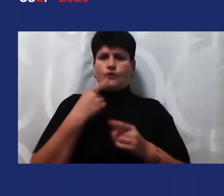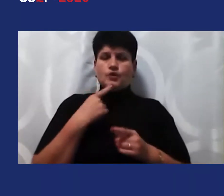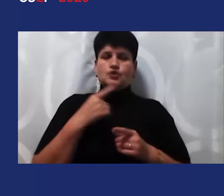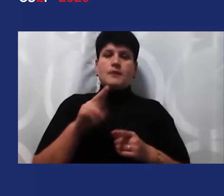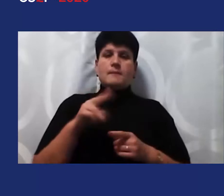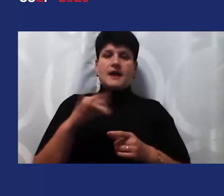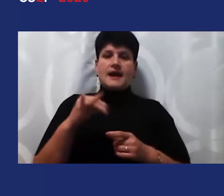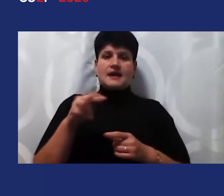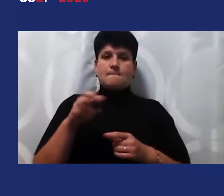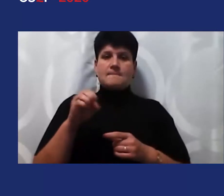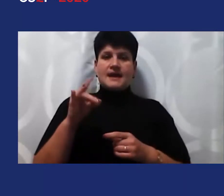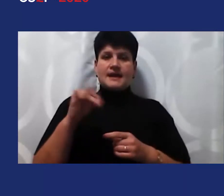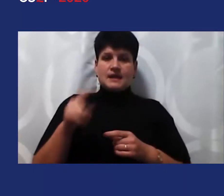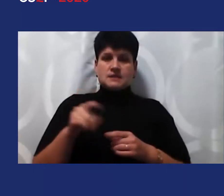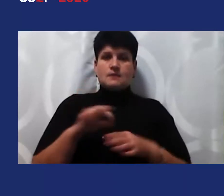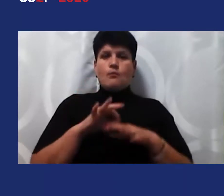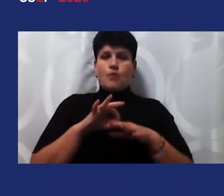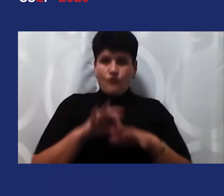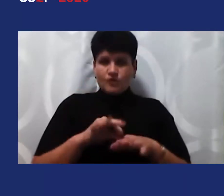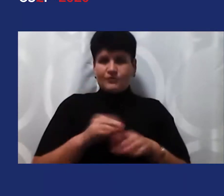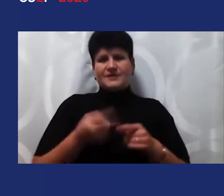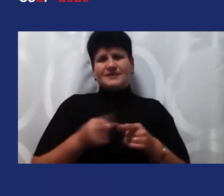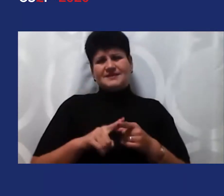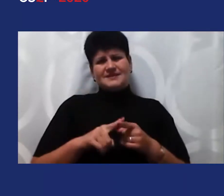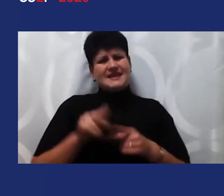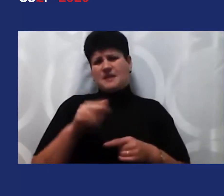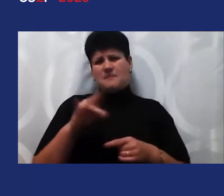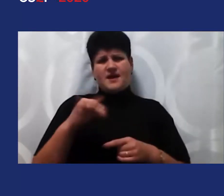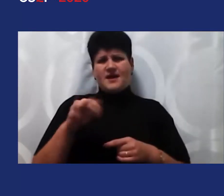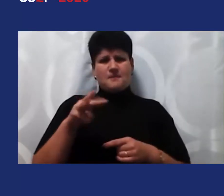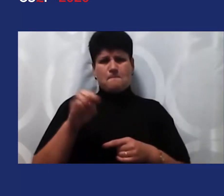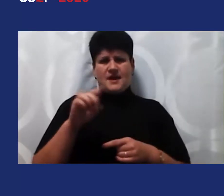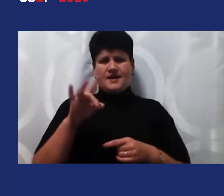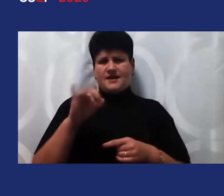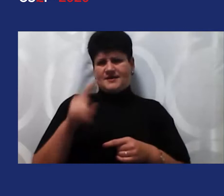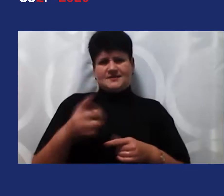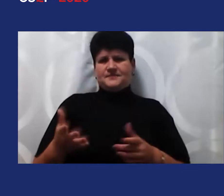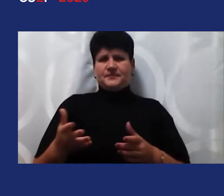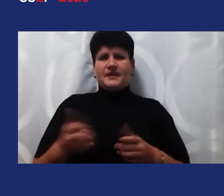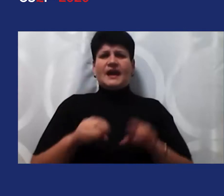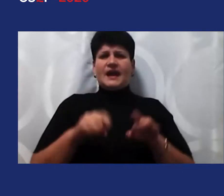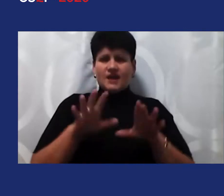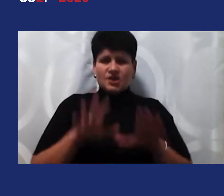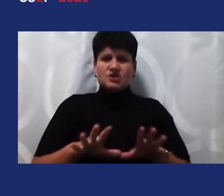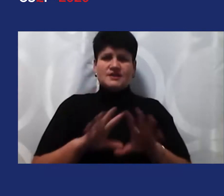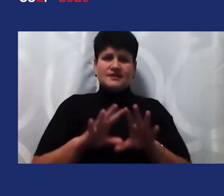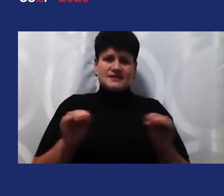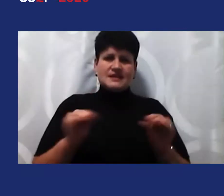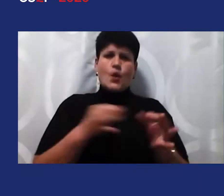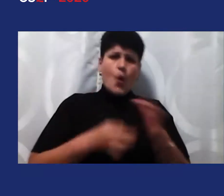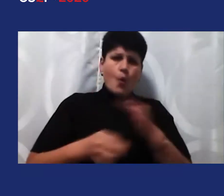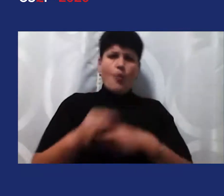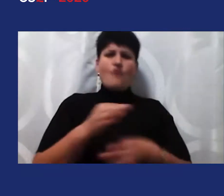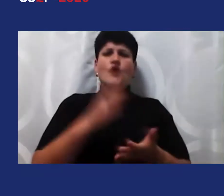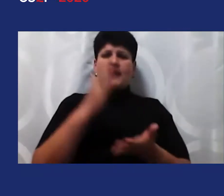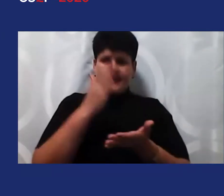discussed previously before. but there